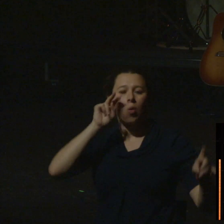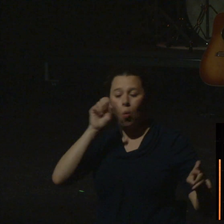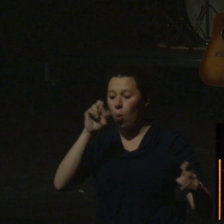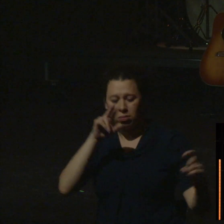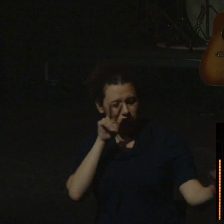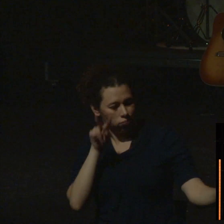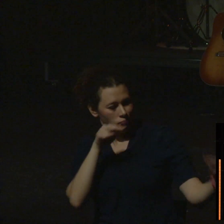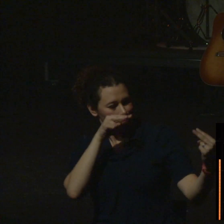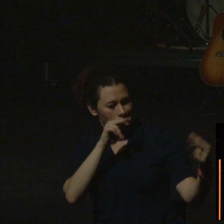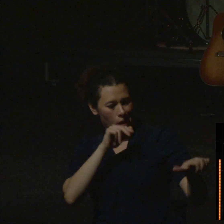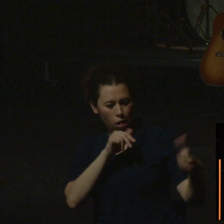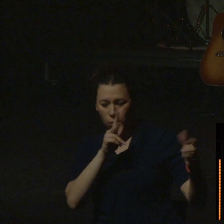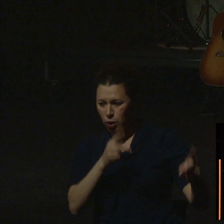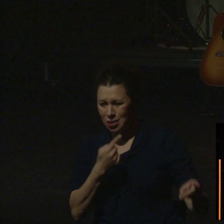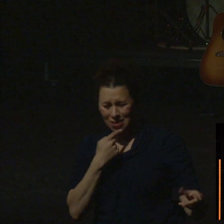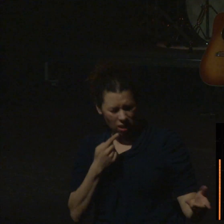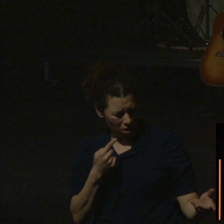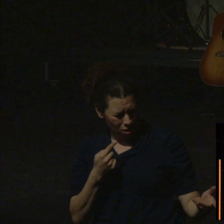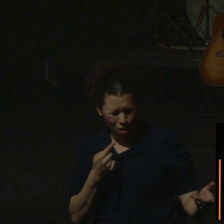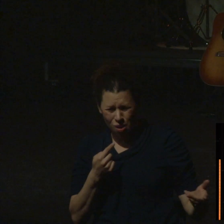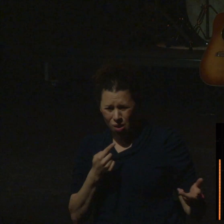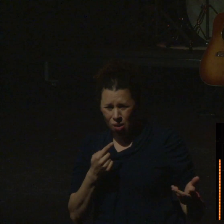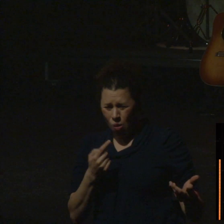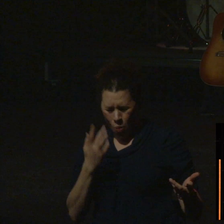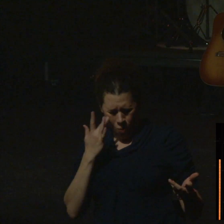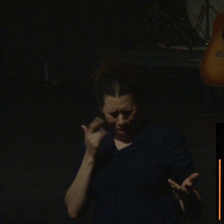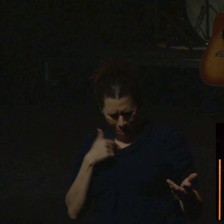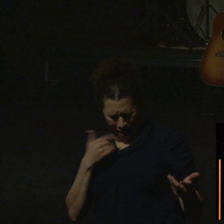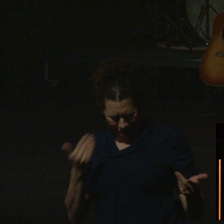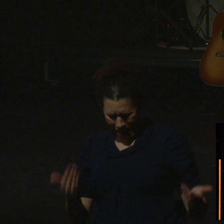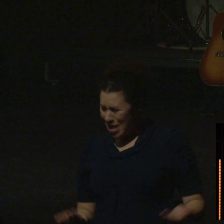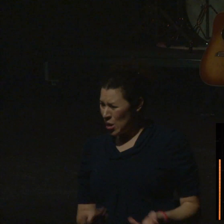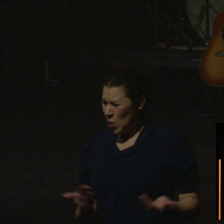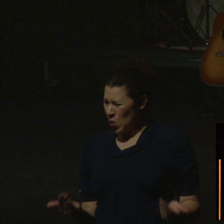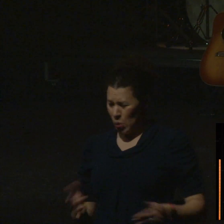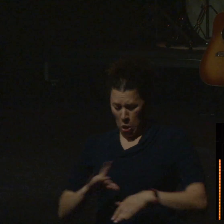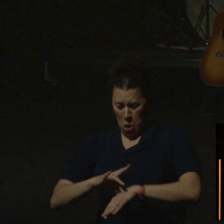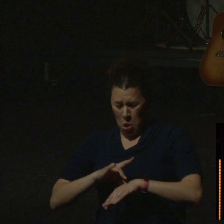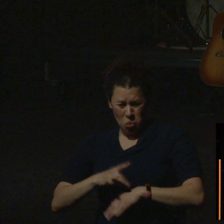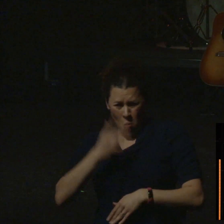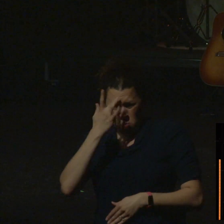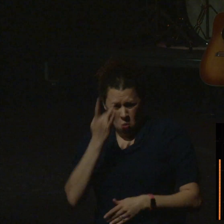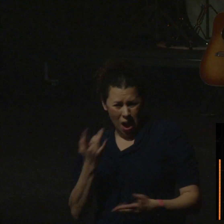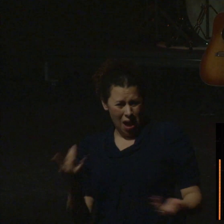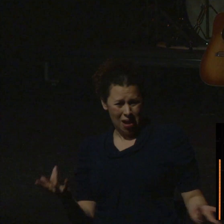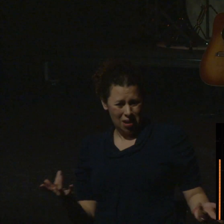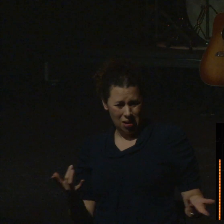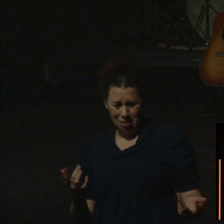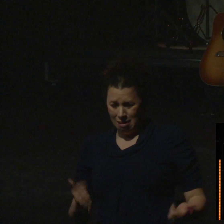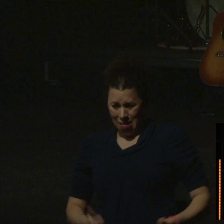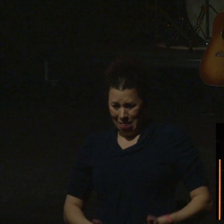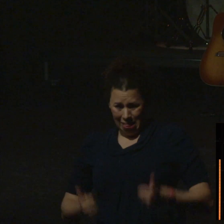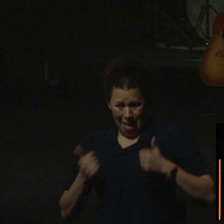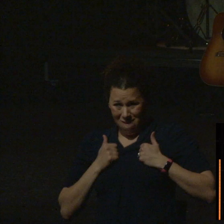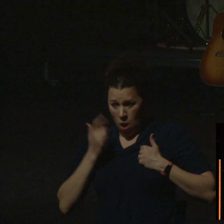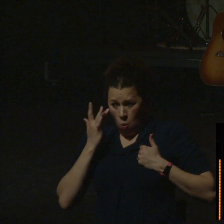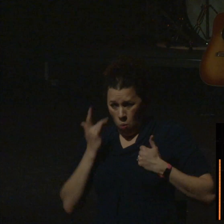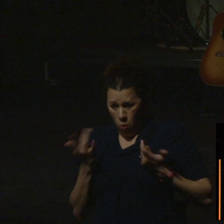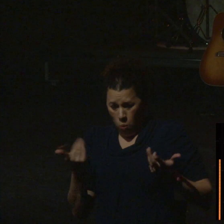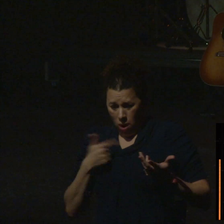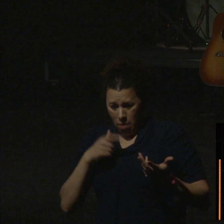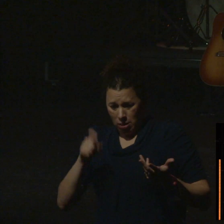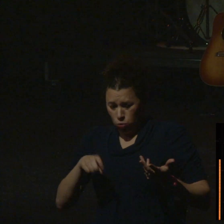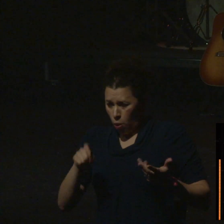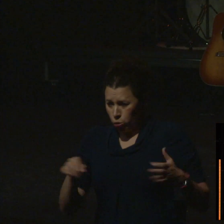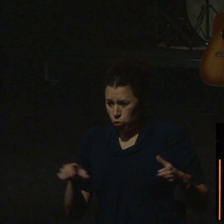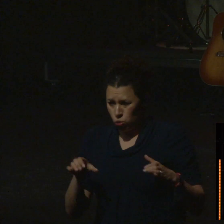and asked, what am I doing here? What is the meaning of life? What am I supposed to be doing? I don't